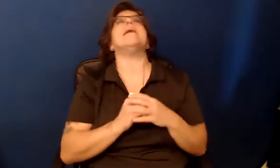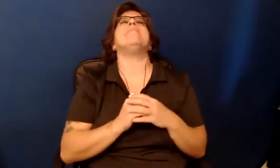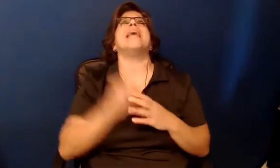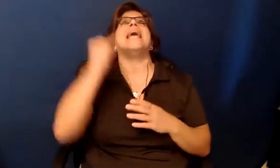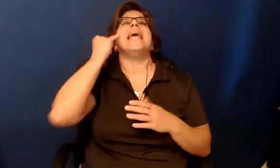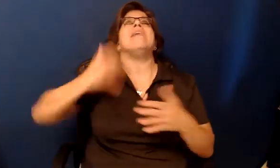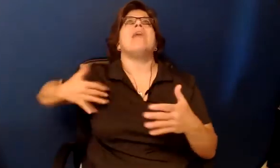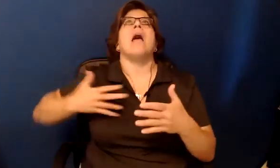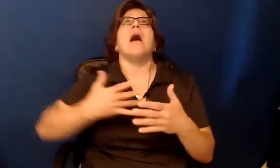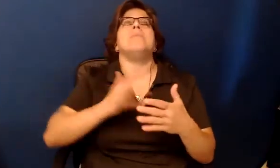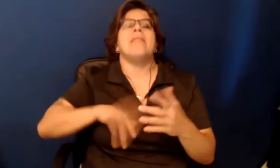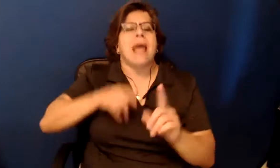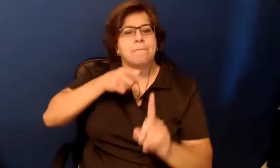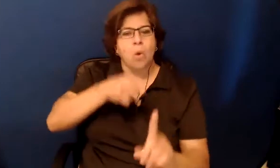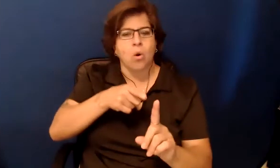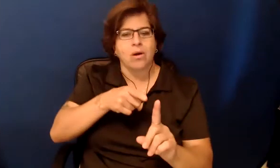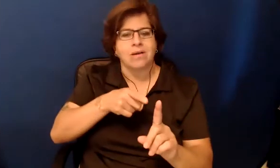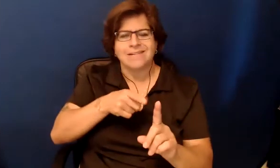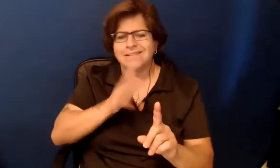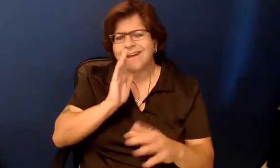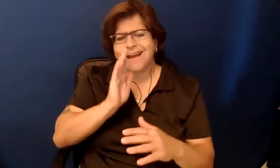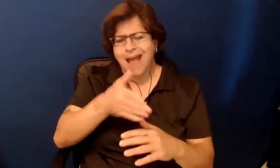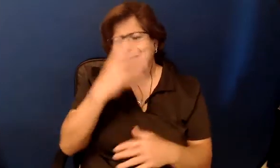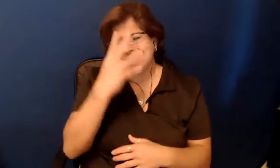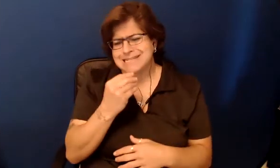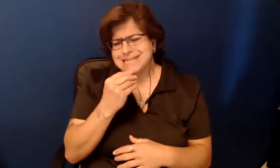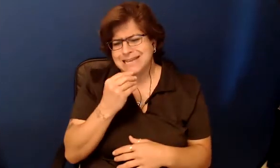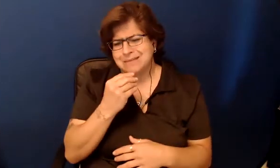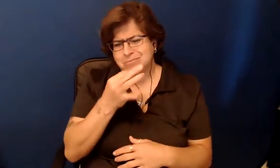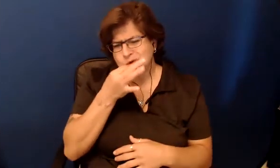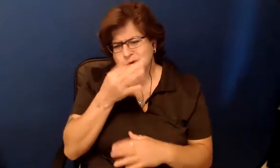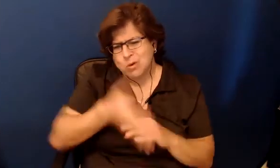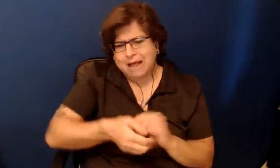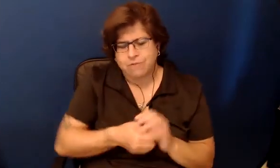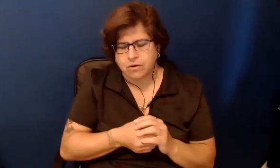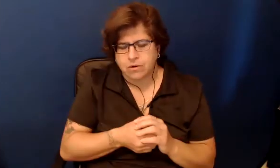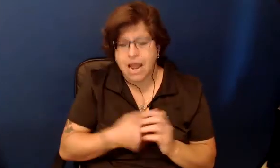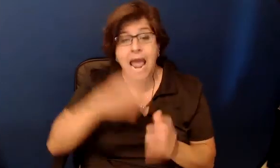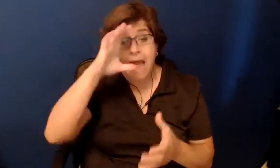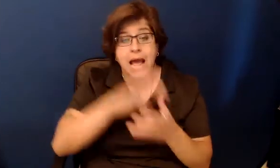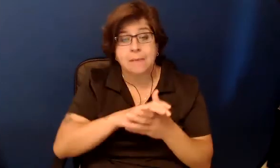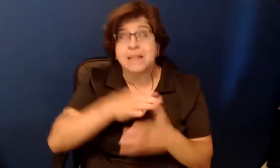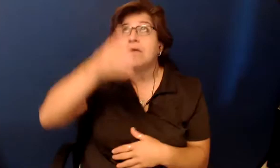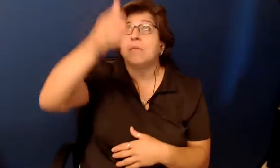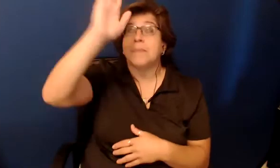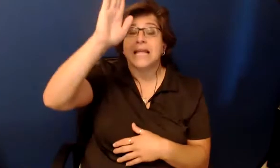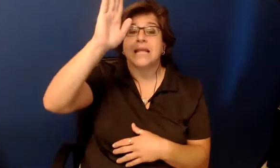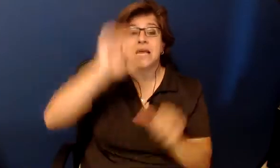there, if I got through that and up to that point, I'm pretty much going to go to sleep at that time. And I